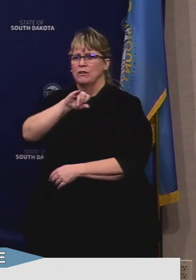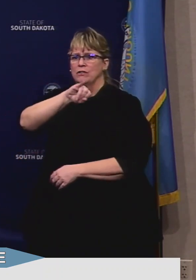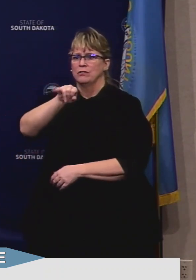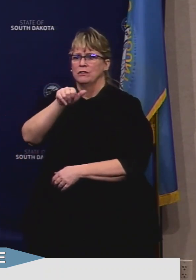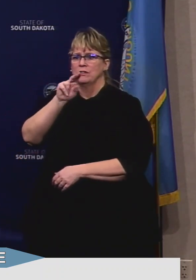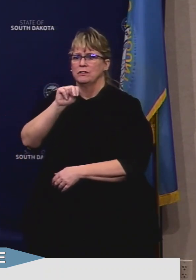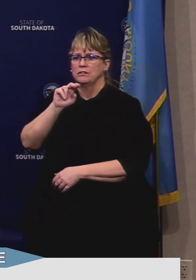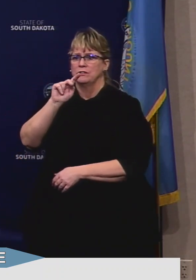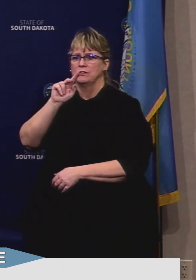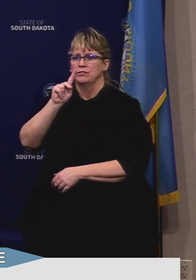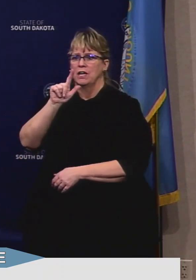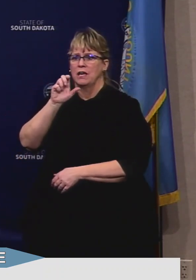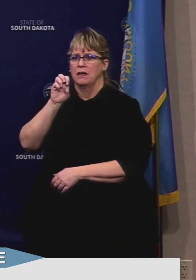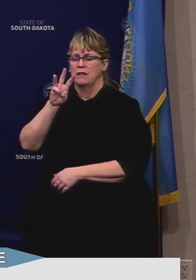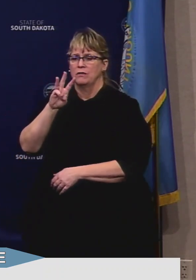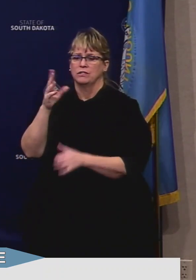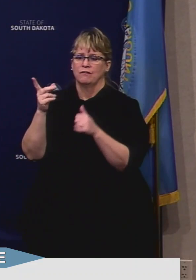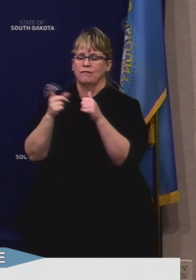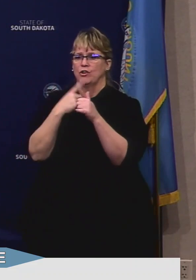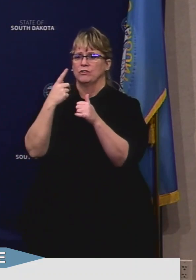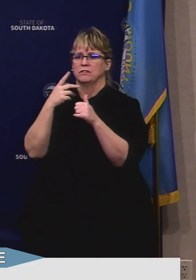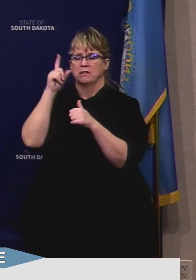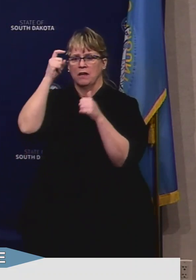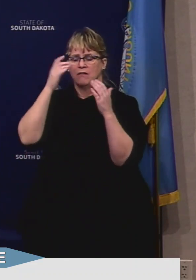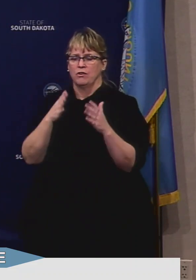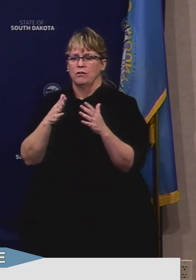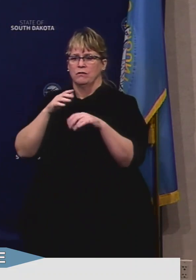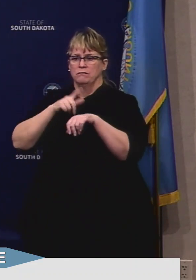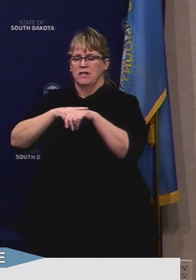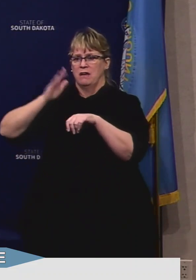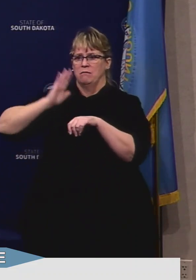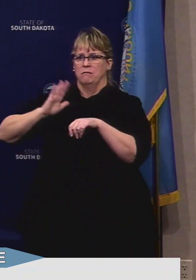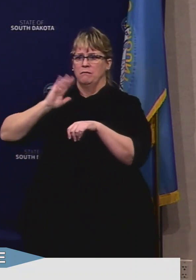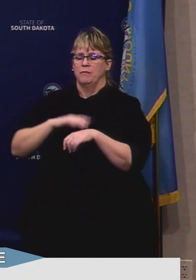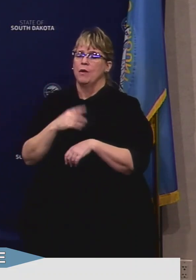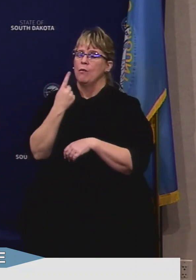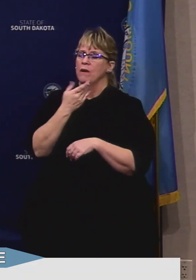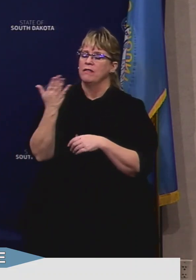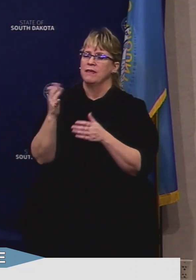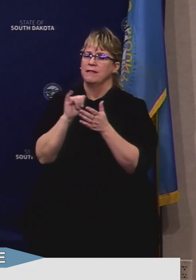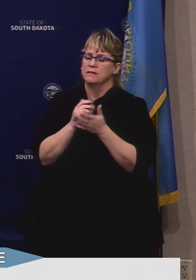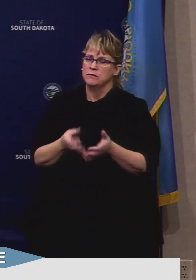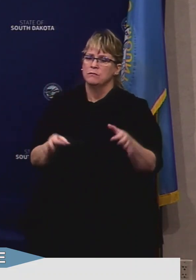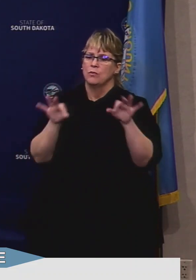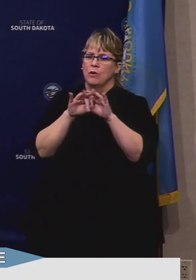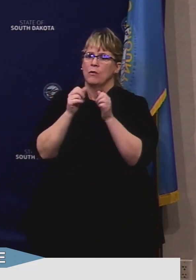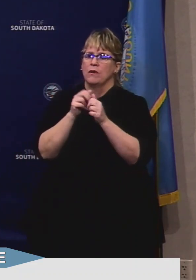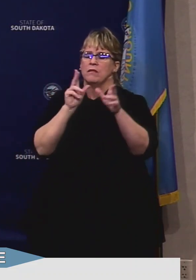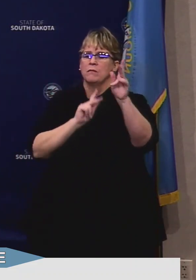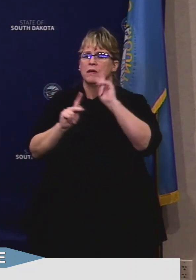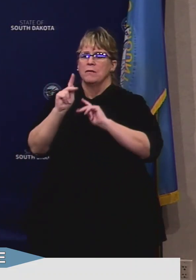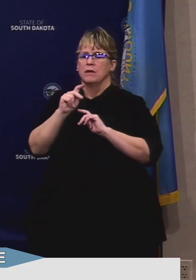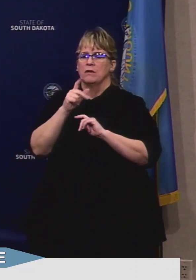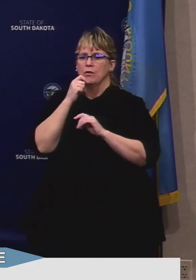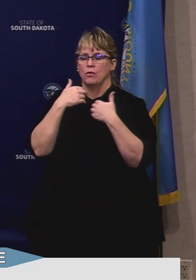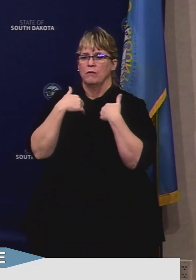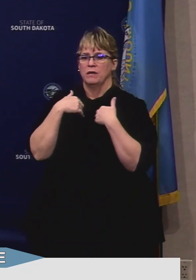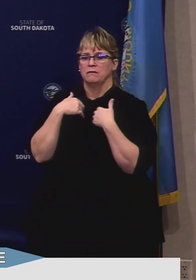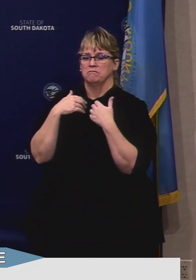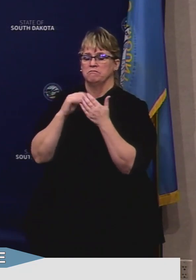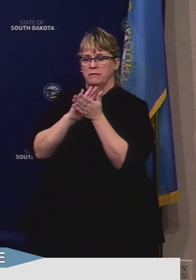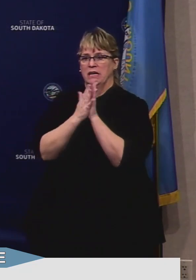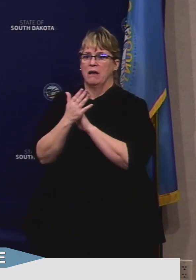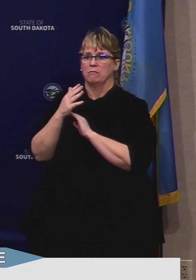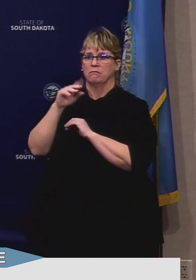first term. And one of the things that's, I think, been a hallmark of the people that have held your position and the